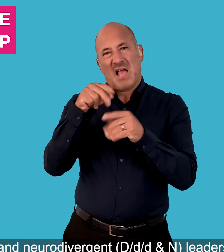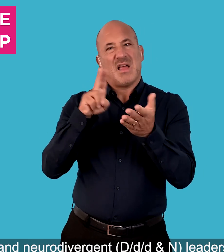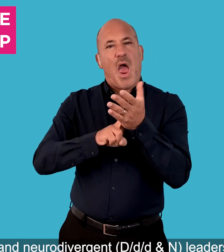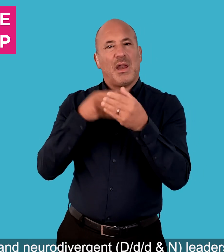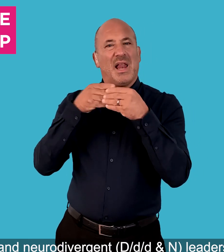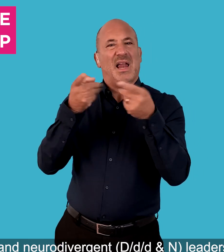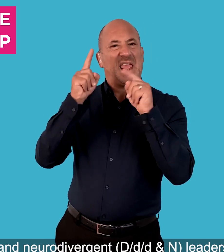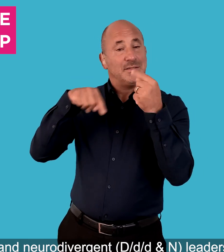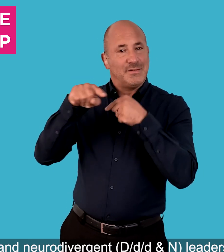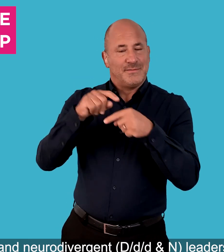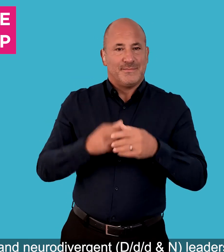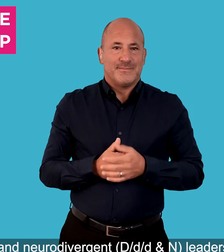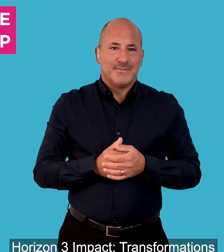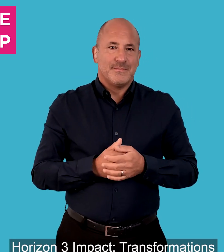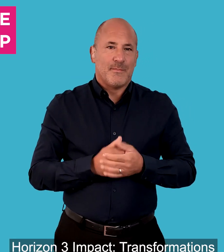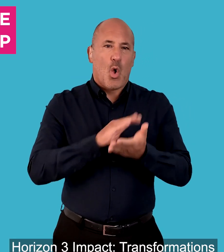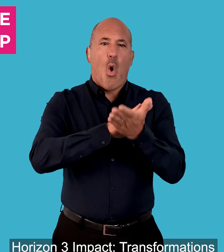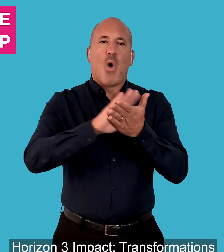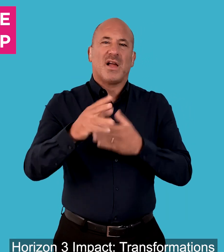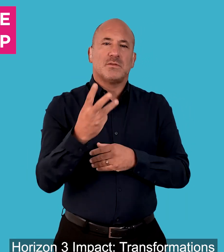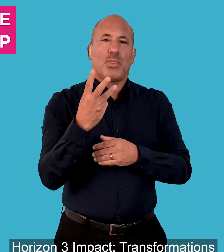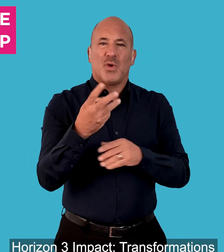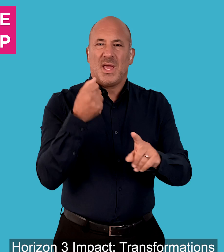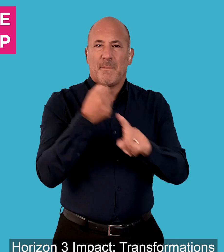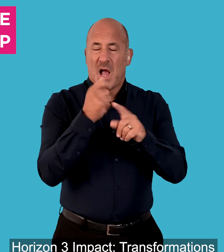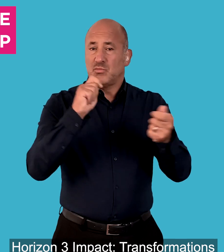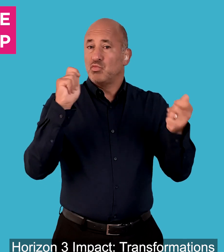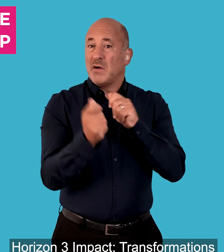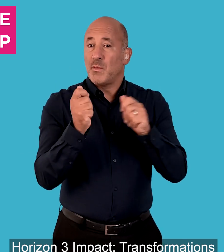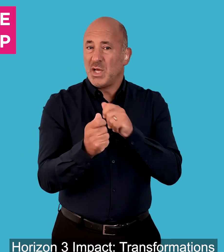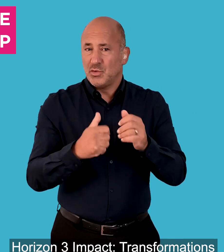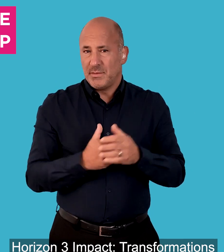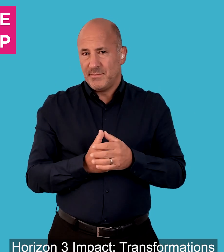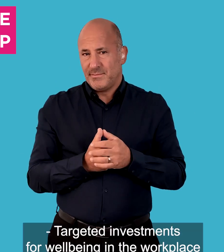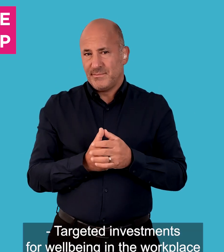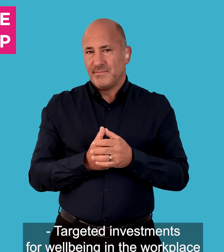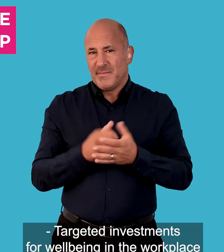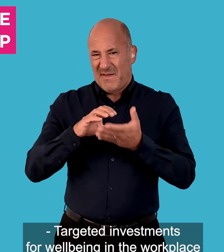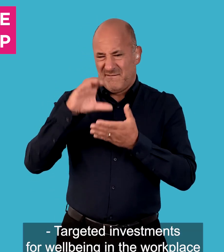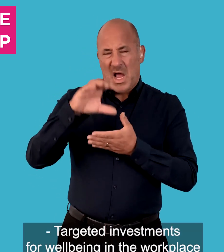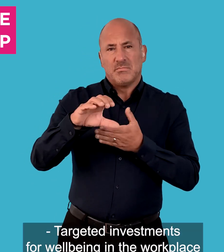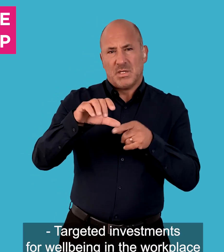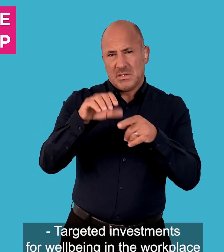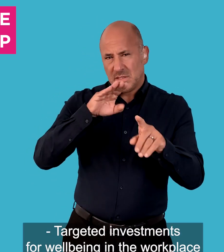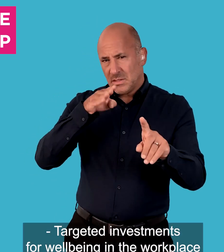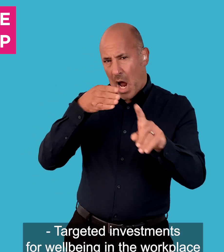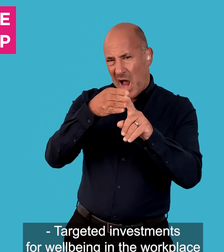neurodivergent D/D/D and N leaders. Horizon 3 impact, transformations.